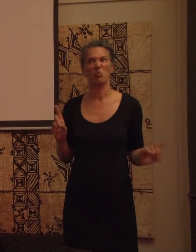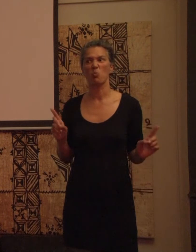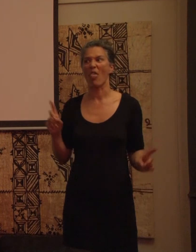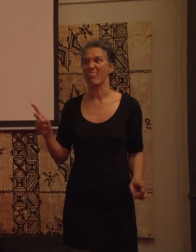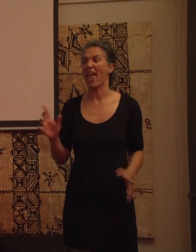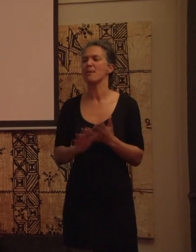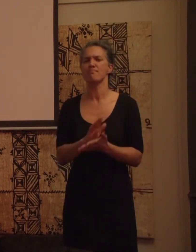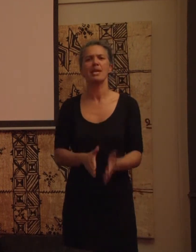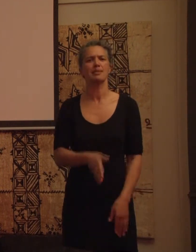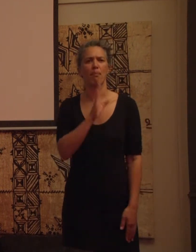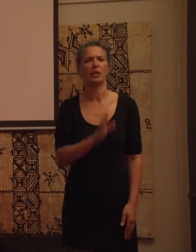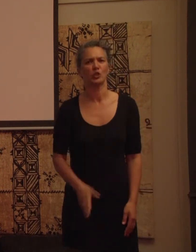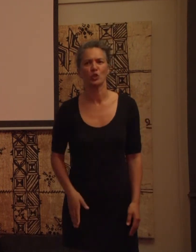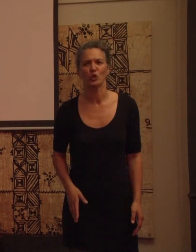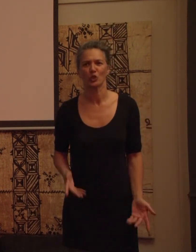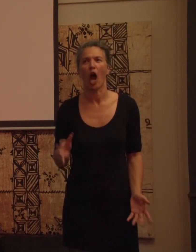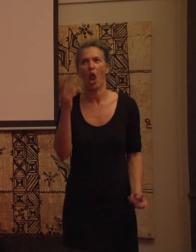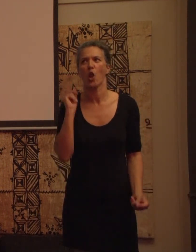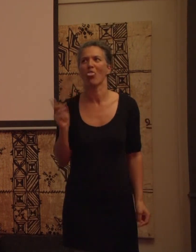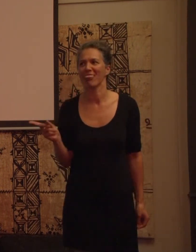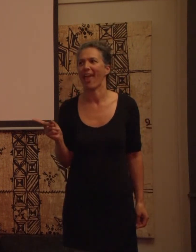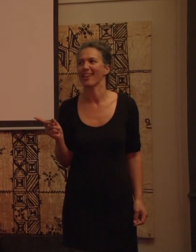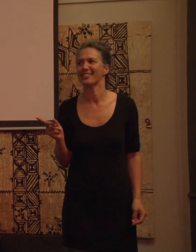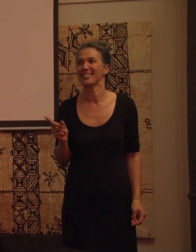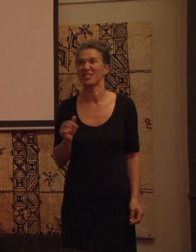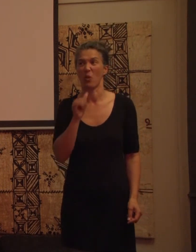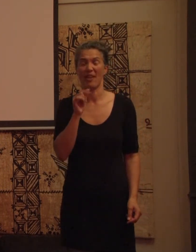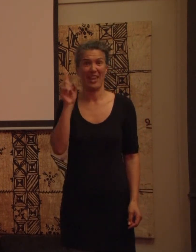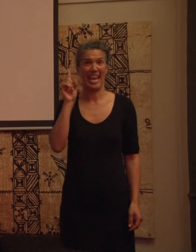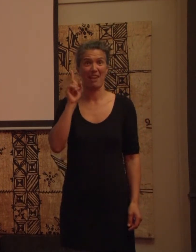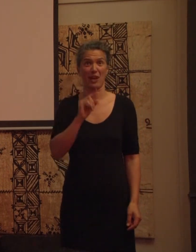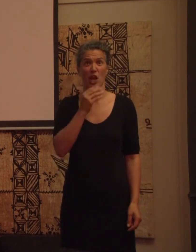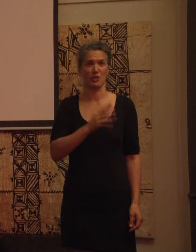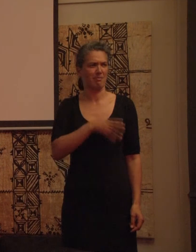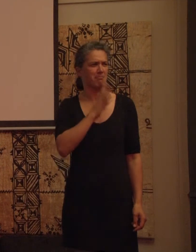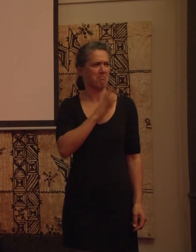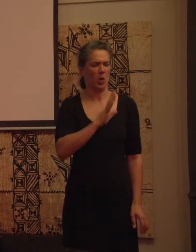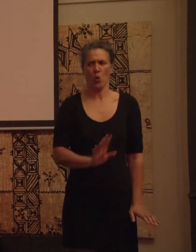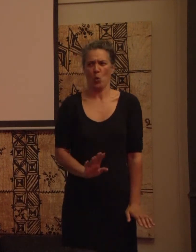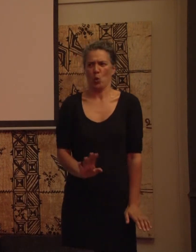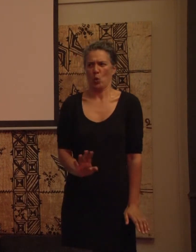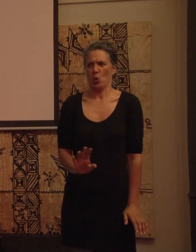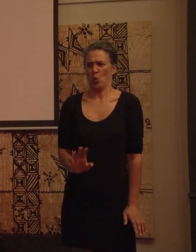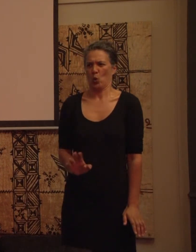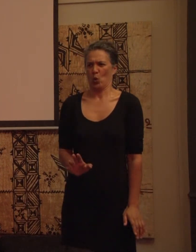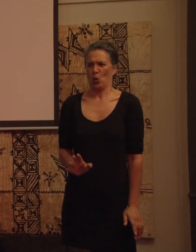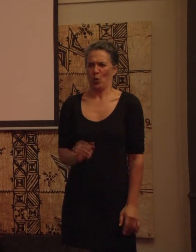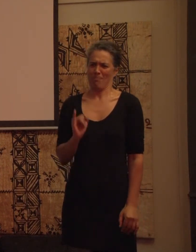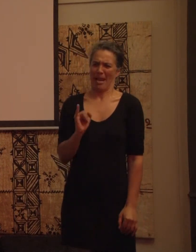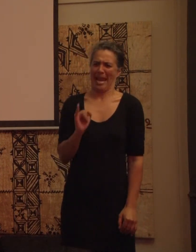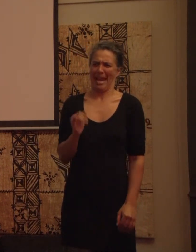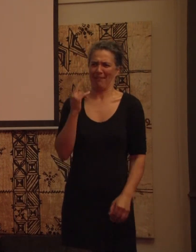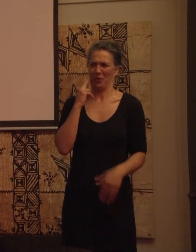which means bitch. So if you're making that sign habitually as a hearing person, just be aware of what it means to some people in the